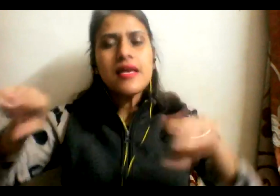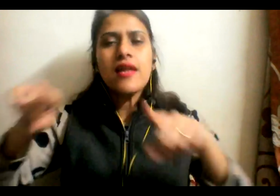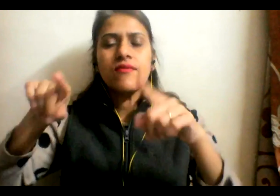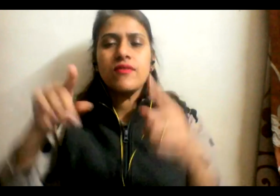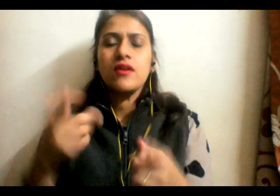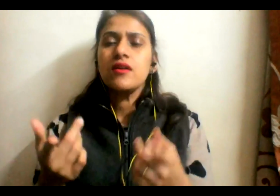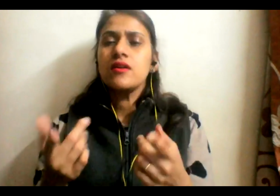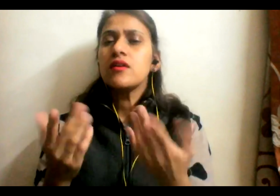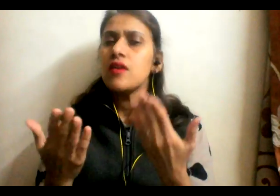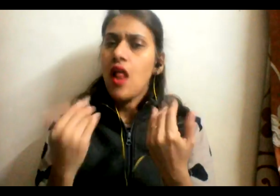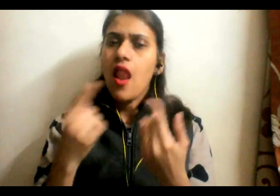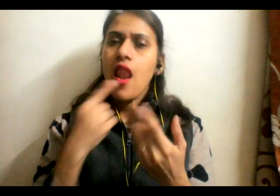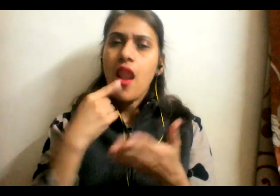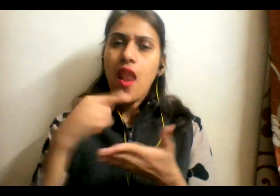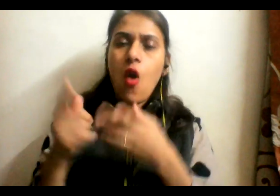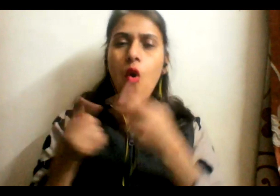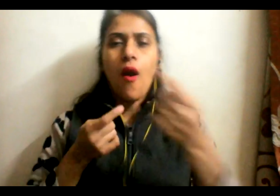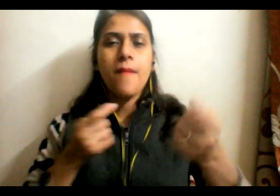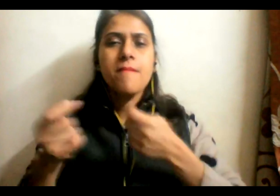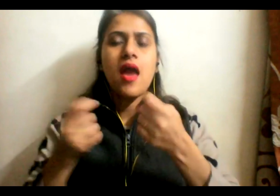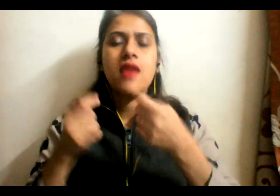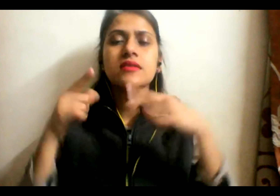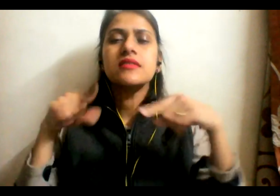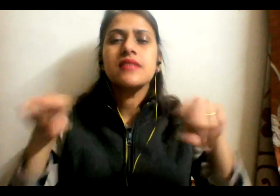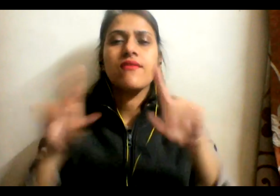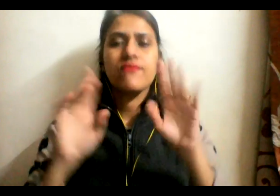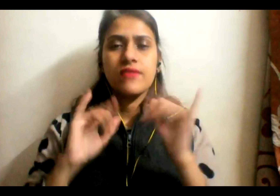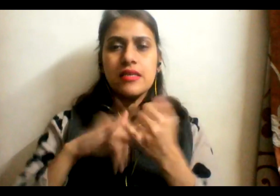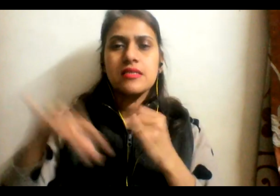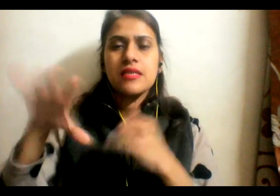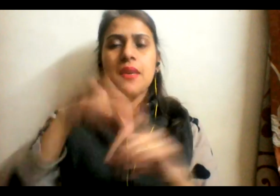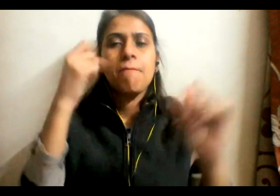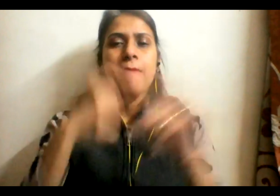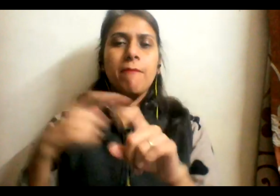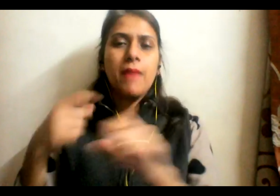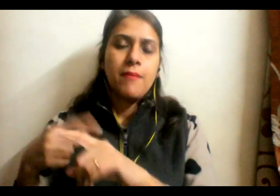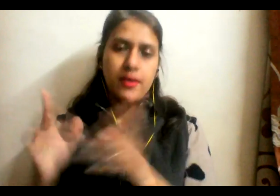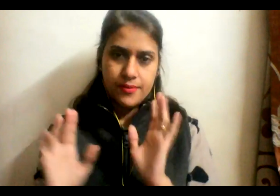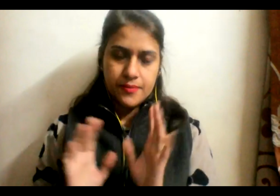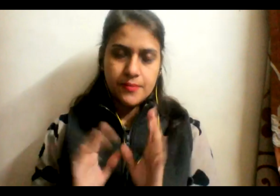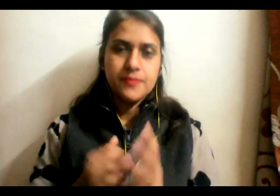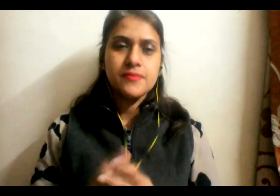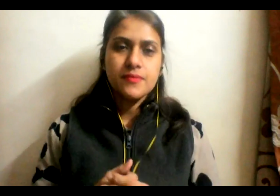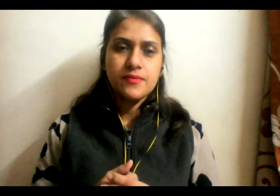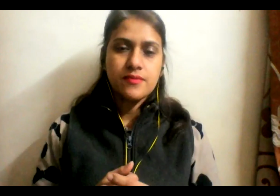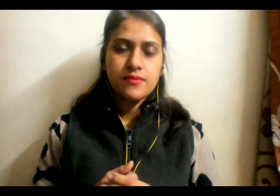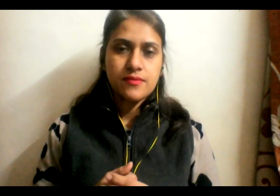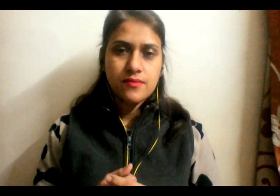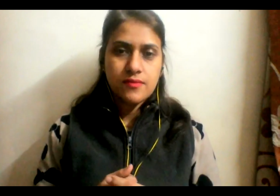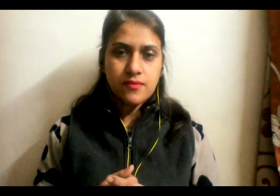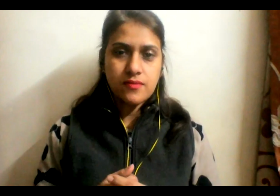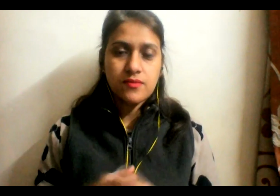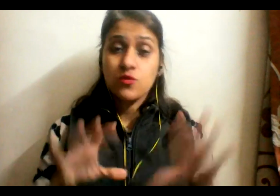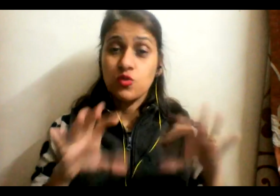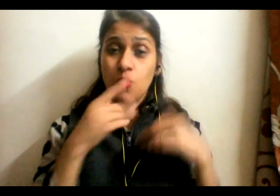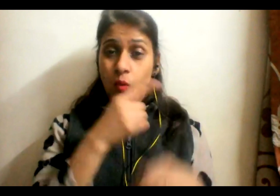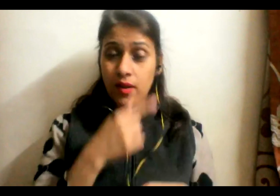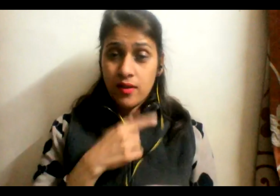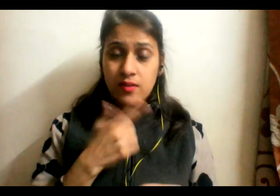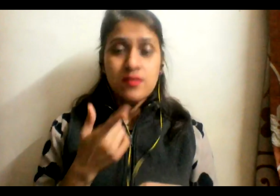rules as to how this law will be implemented in their state. For example, what will be the constitution of the state board? What will be the constitution